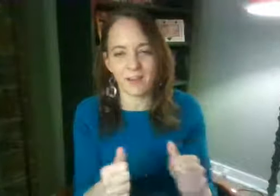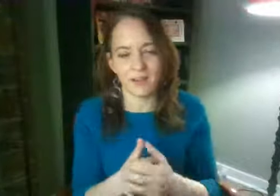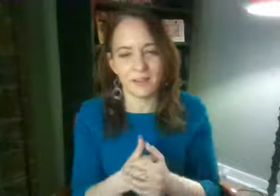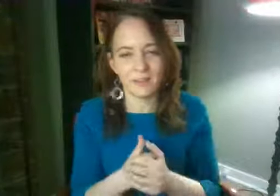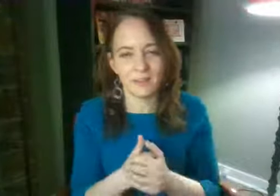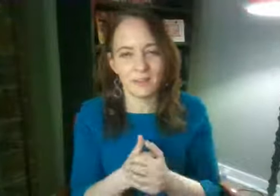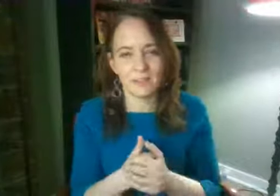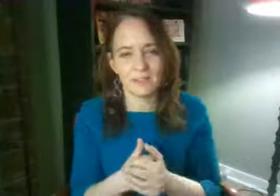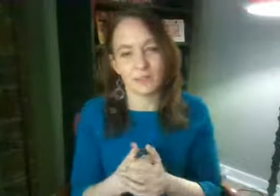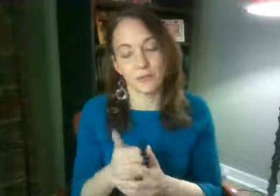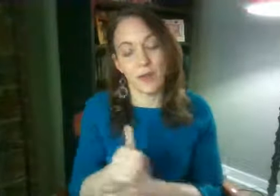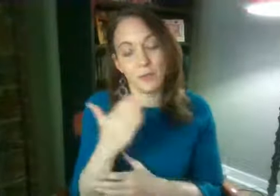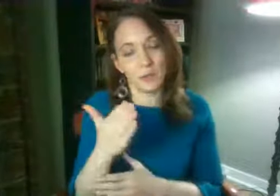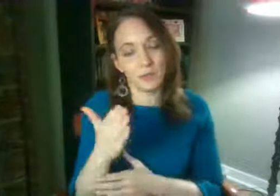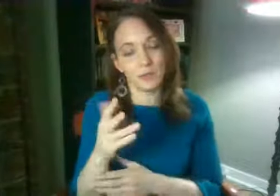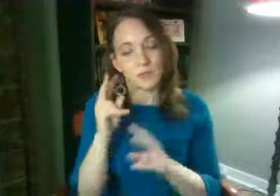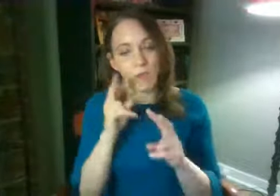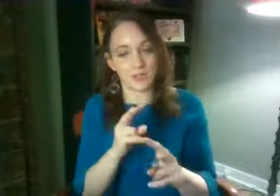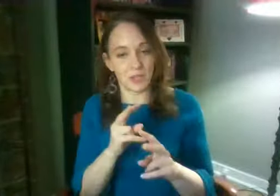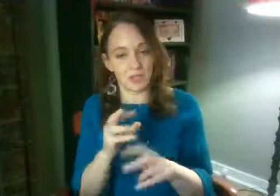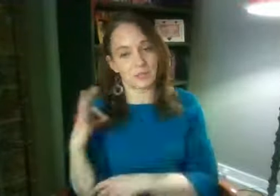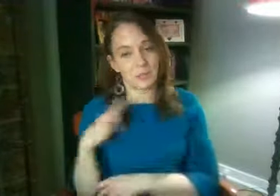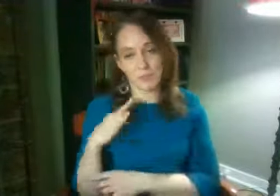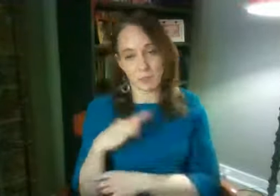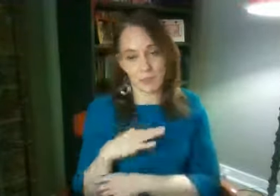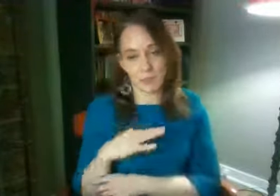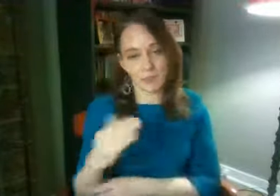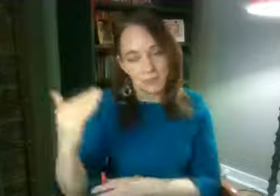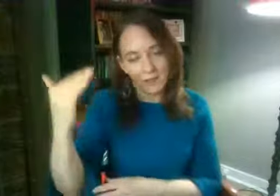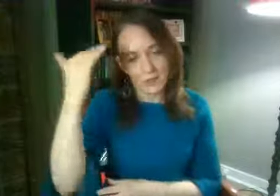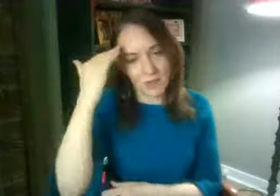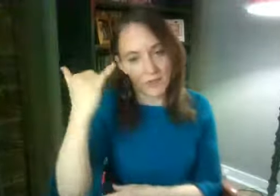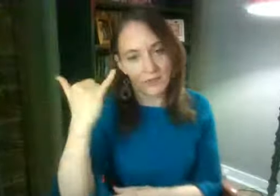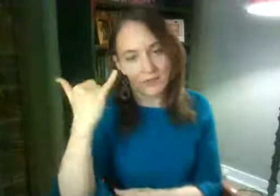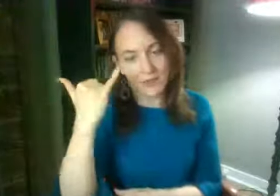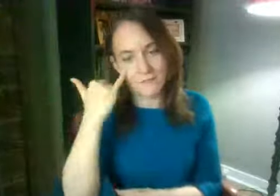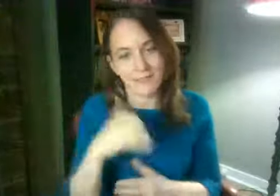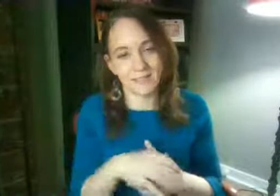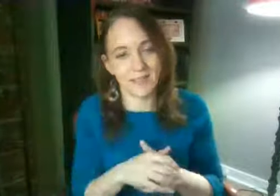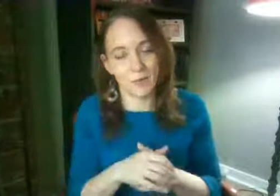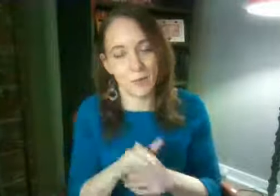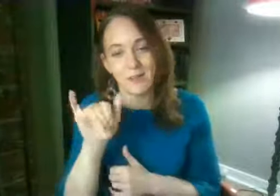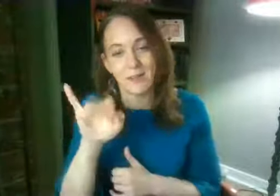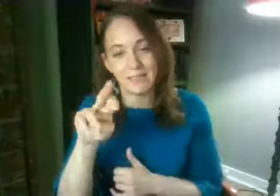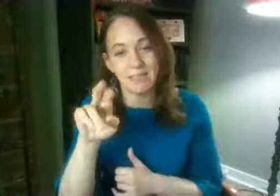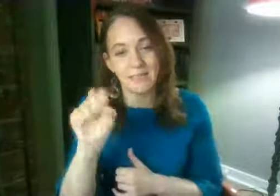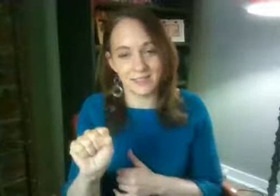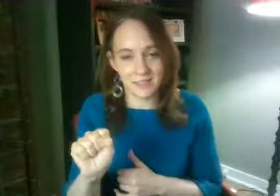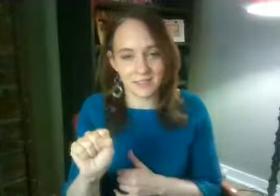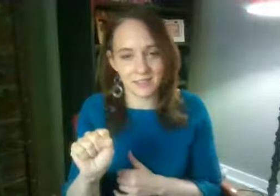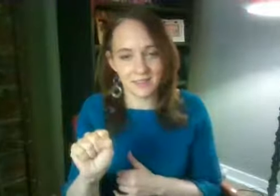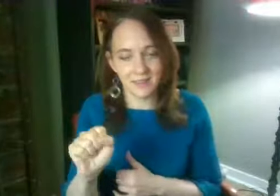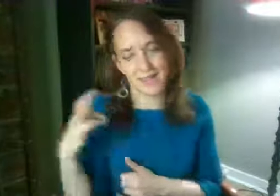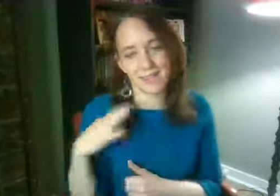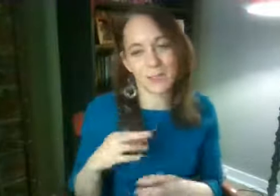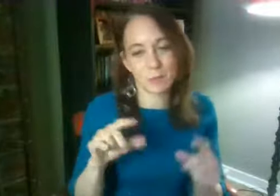area that you're in? So for anyone who's watching who's from Pittsburgh, you know that if I say the word yins, that's a